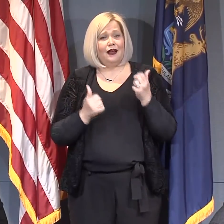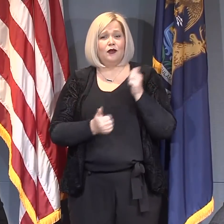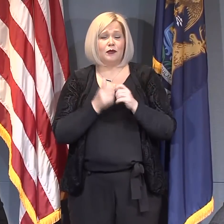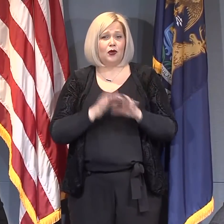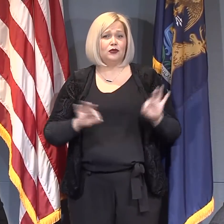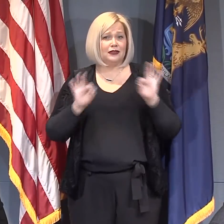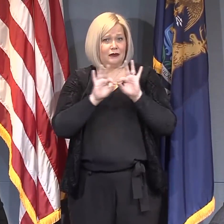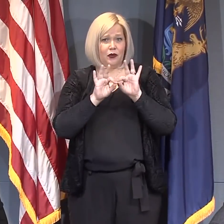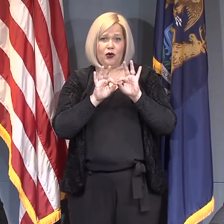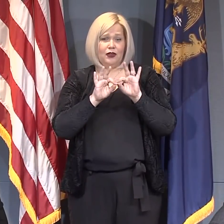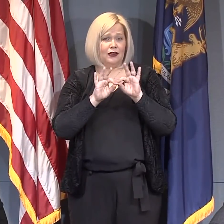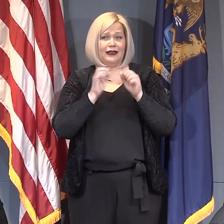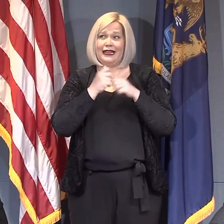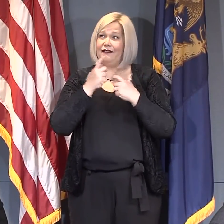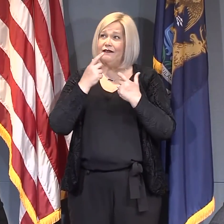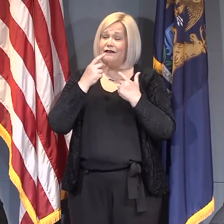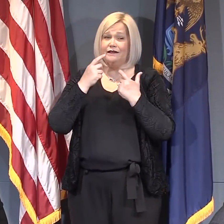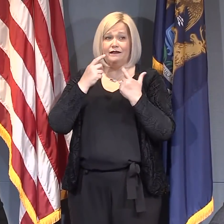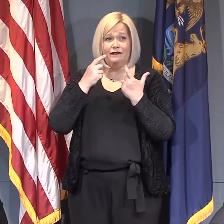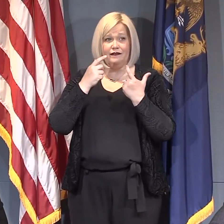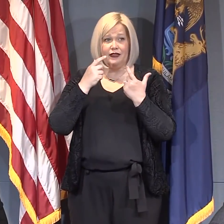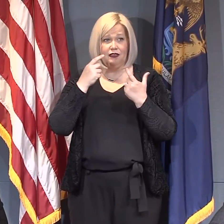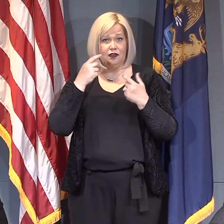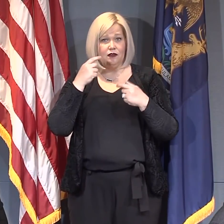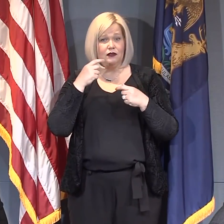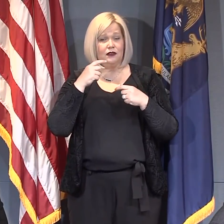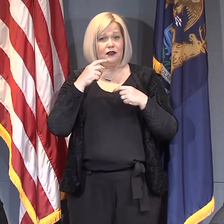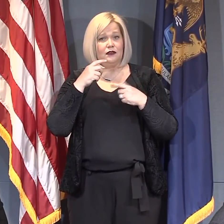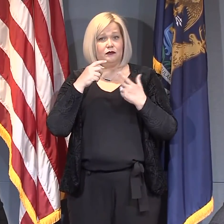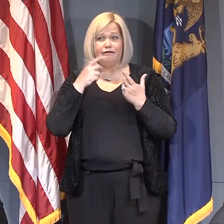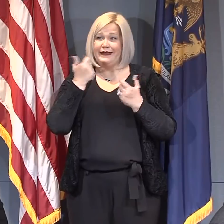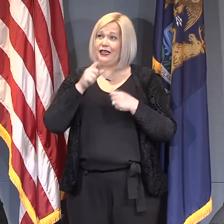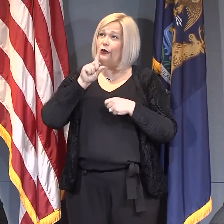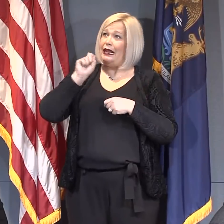with a platform can do is to try to use that platform to tell people